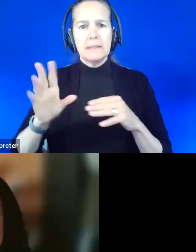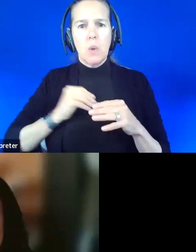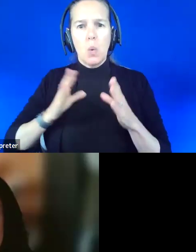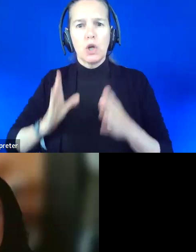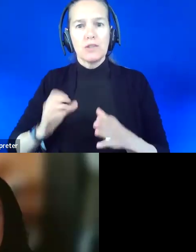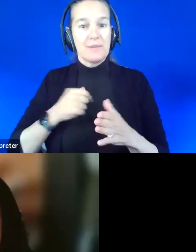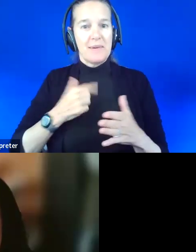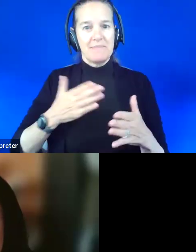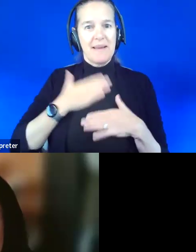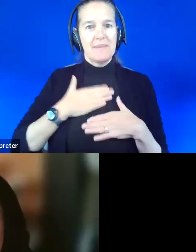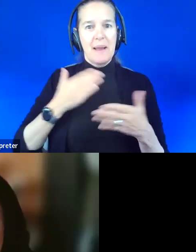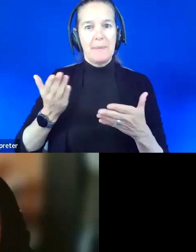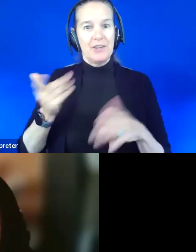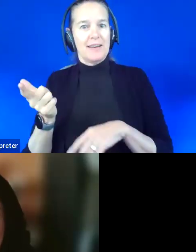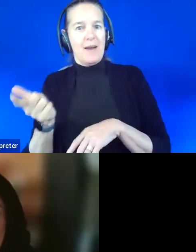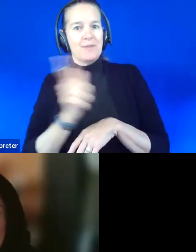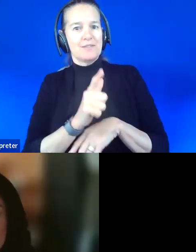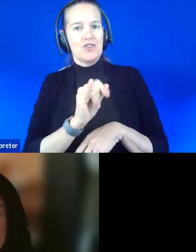really glad to be here. And I'm going to throw it back to Jonathan.